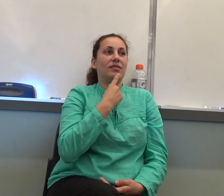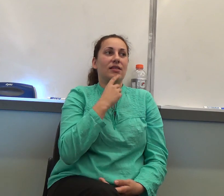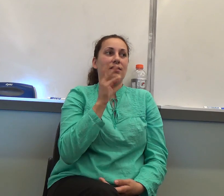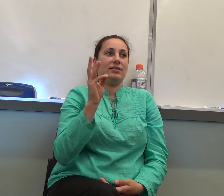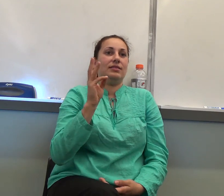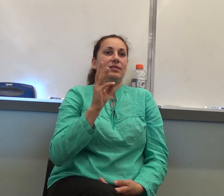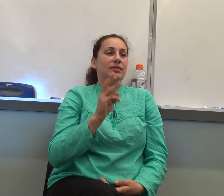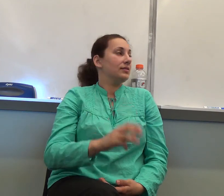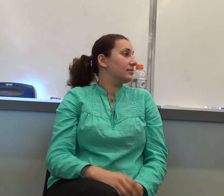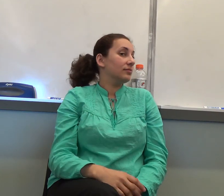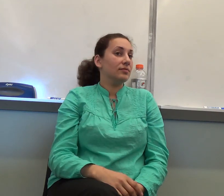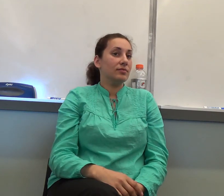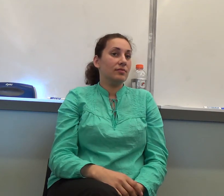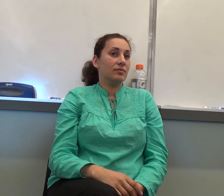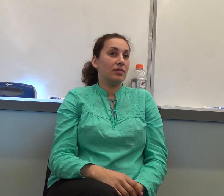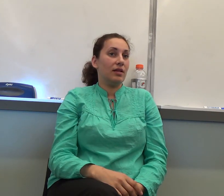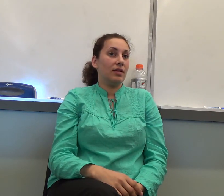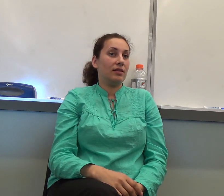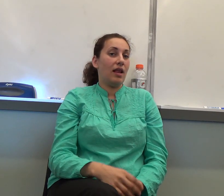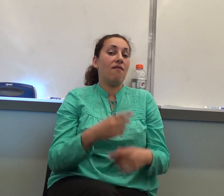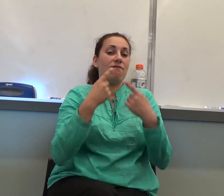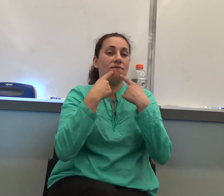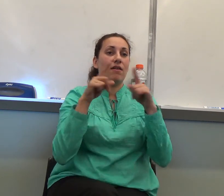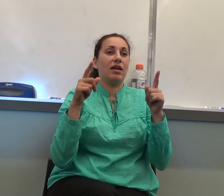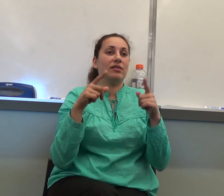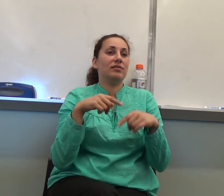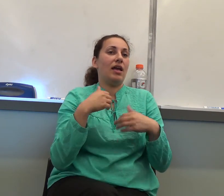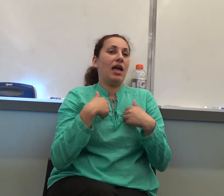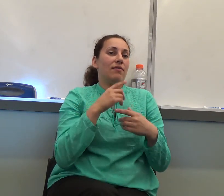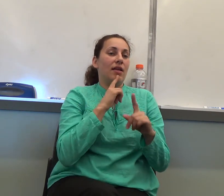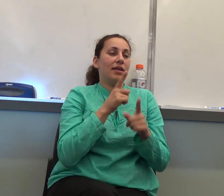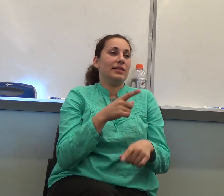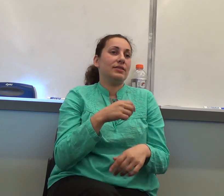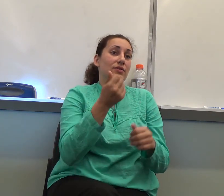Yep. And finally we're there. So in other words, each person owes